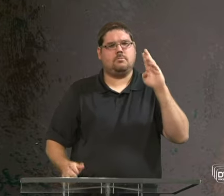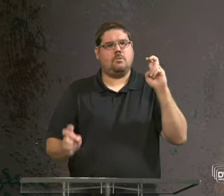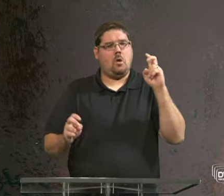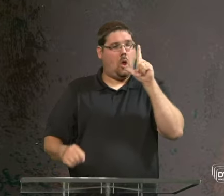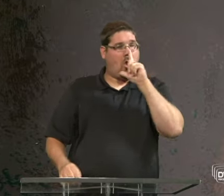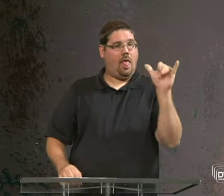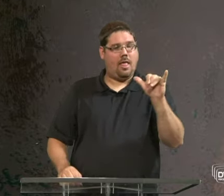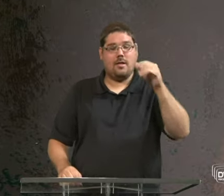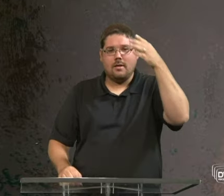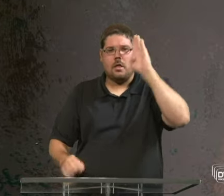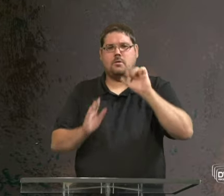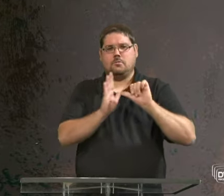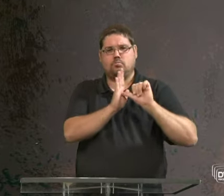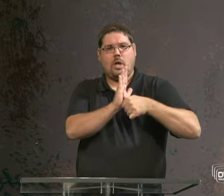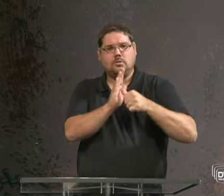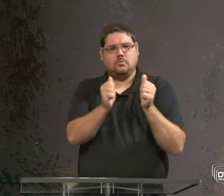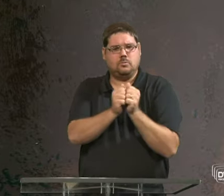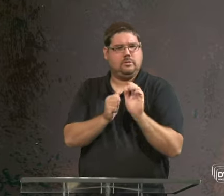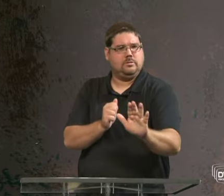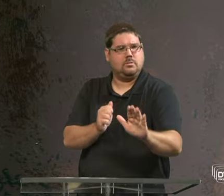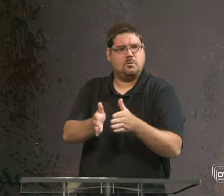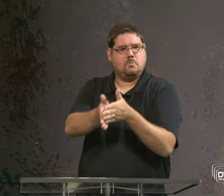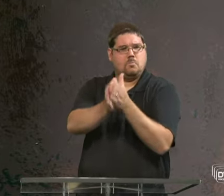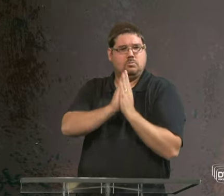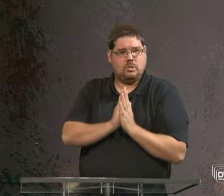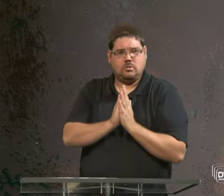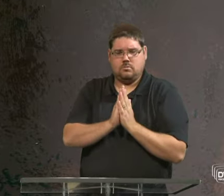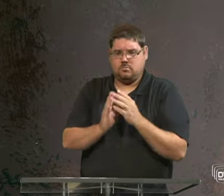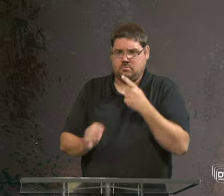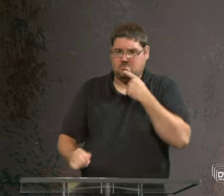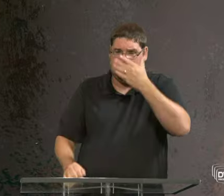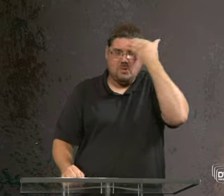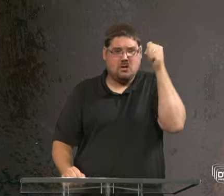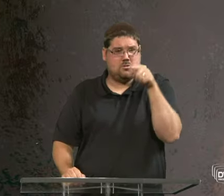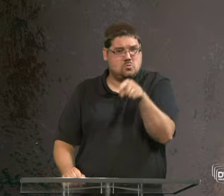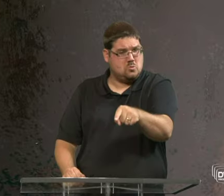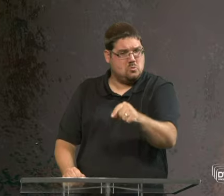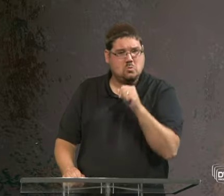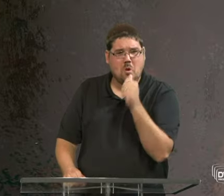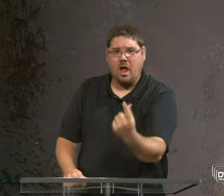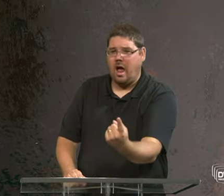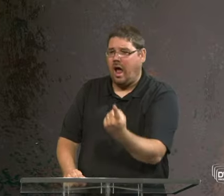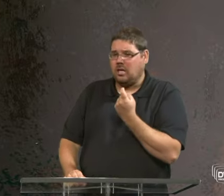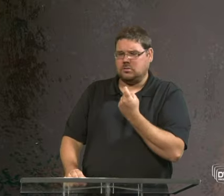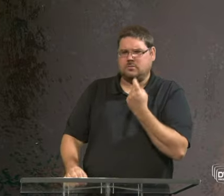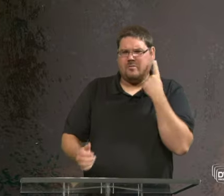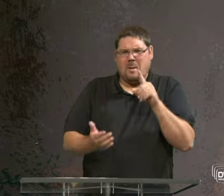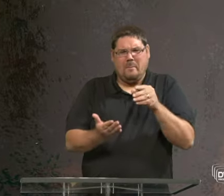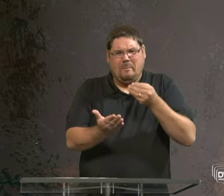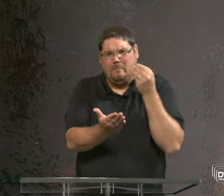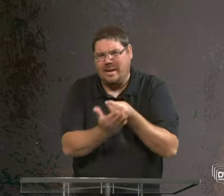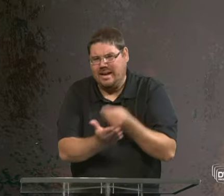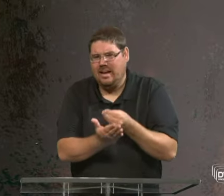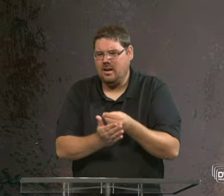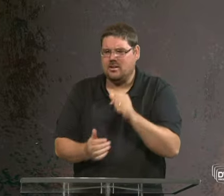Well, so it looked like that God would be impressed with his prayer, and he